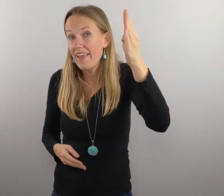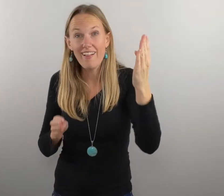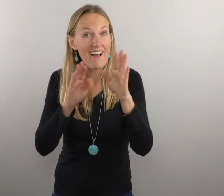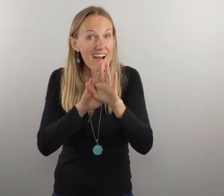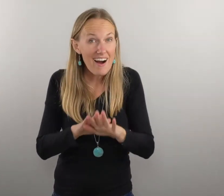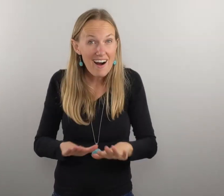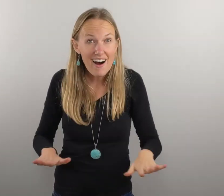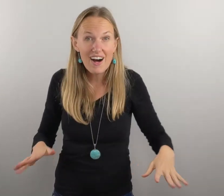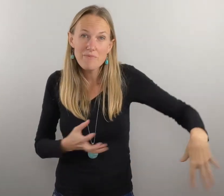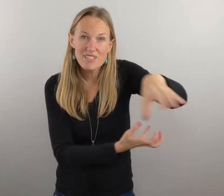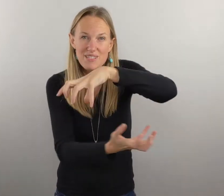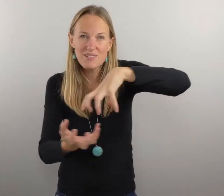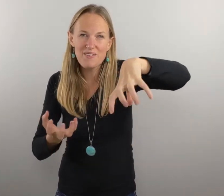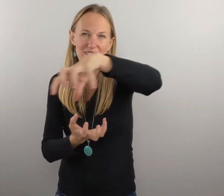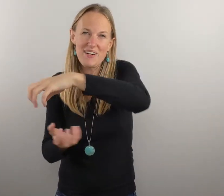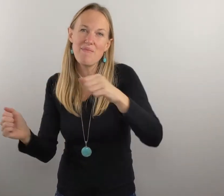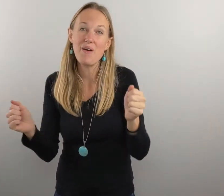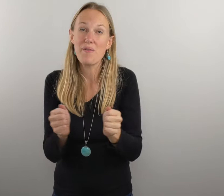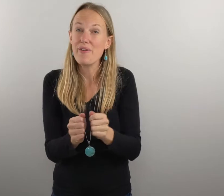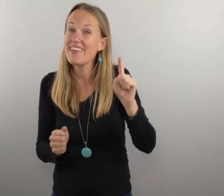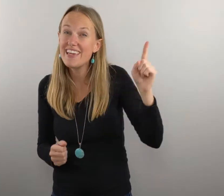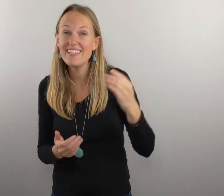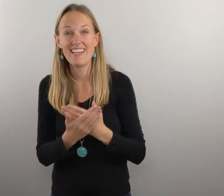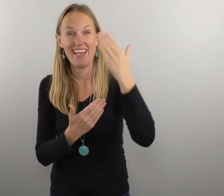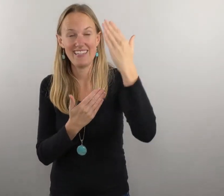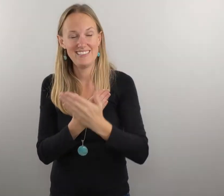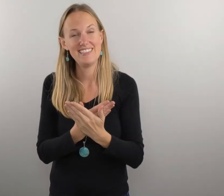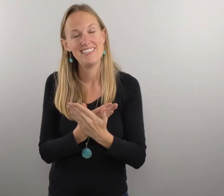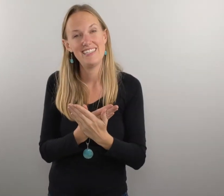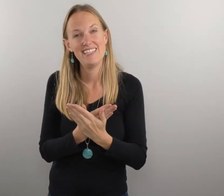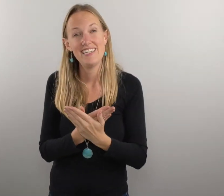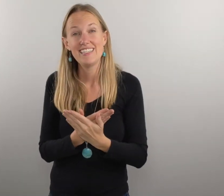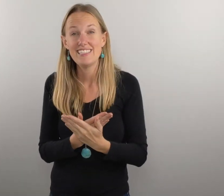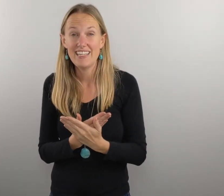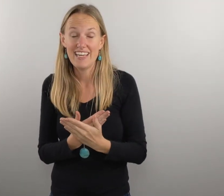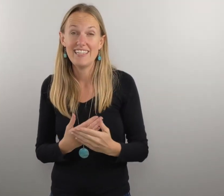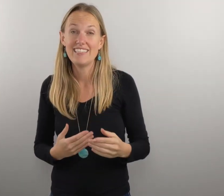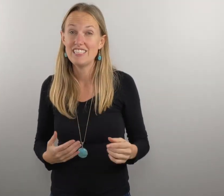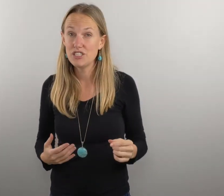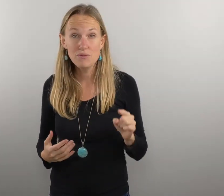will calm the storm with his hand? And then, did you